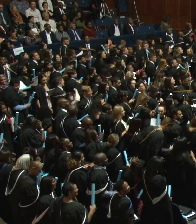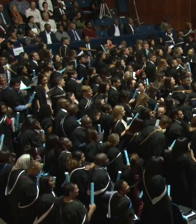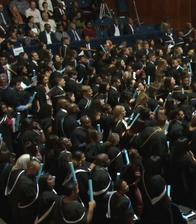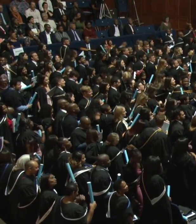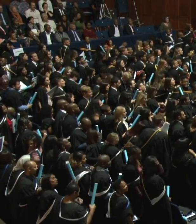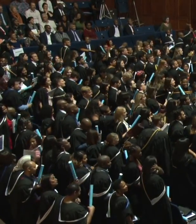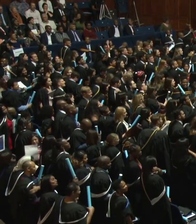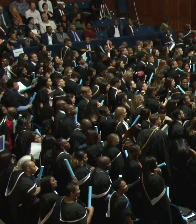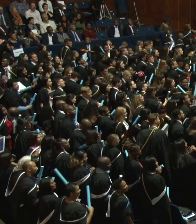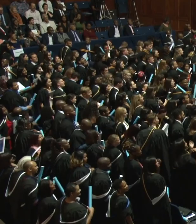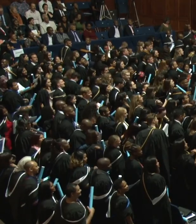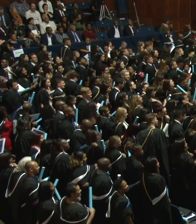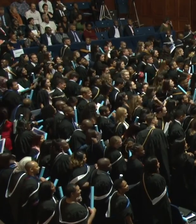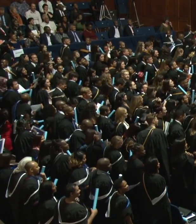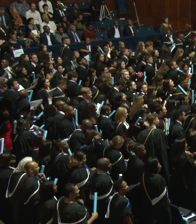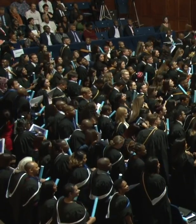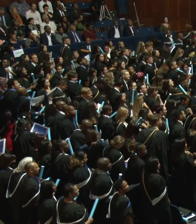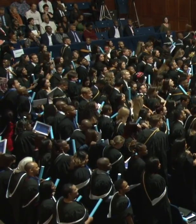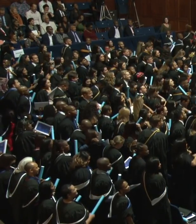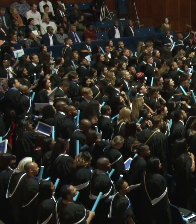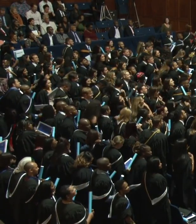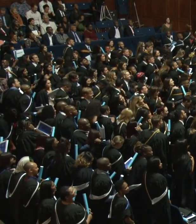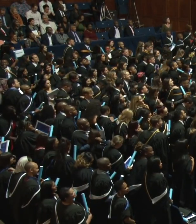when I want to see whether students still listen to the VC.